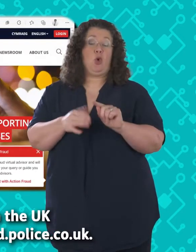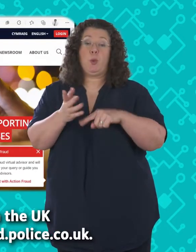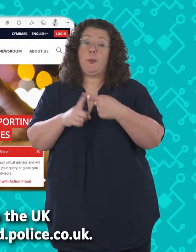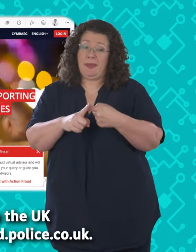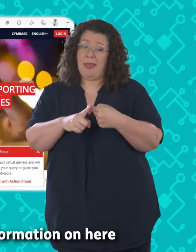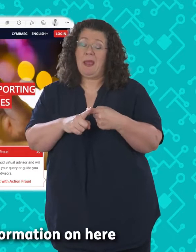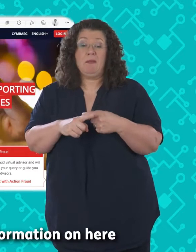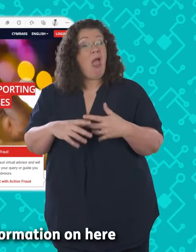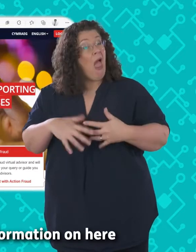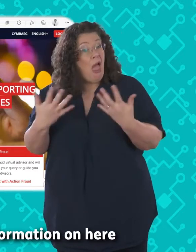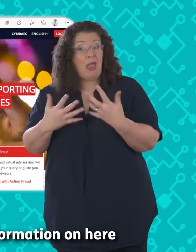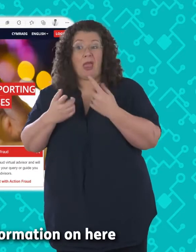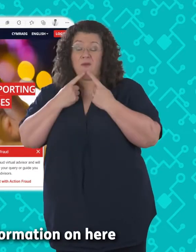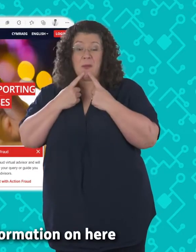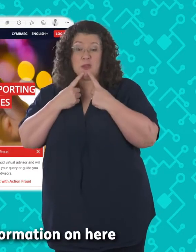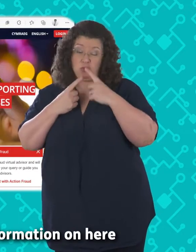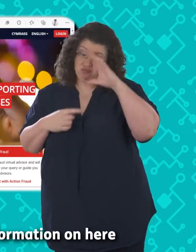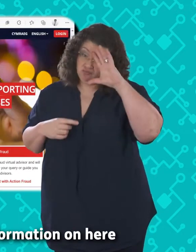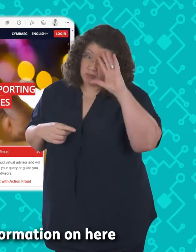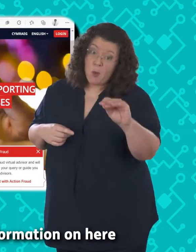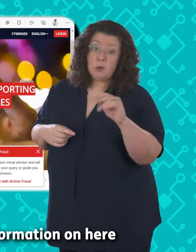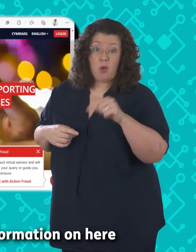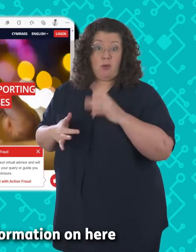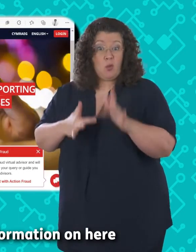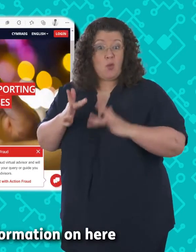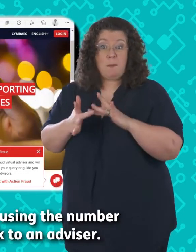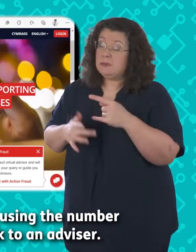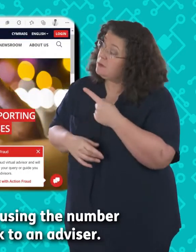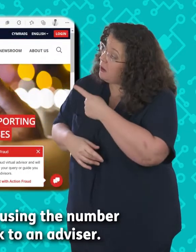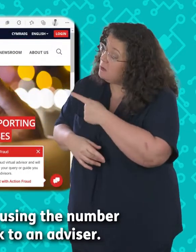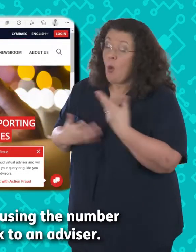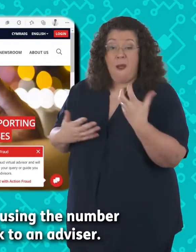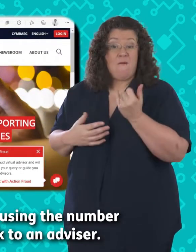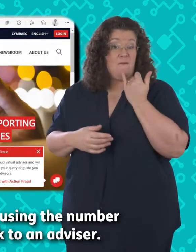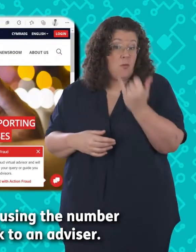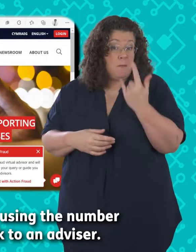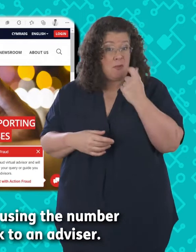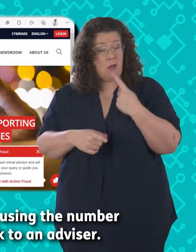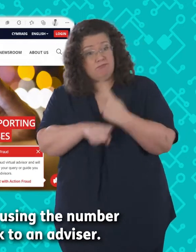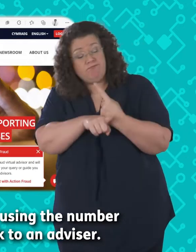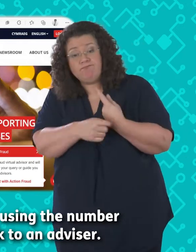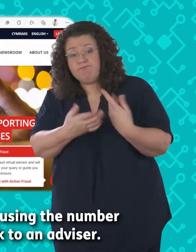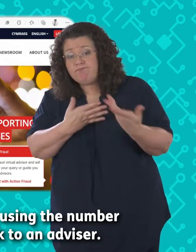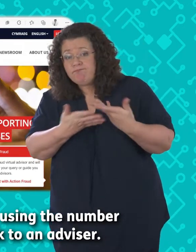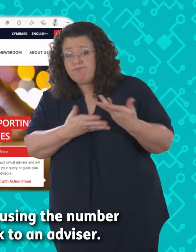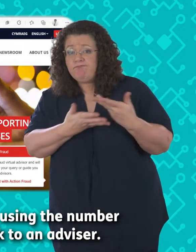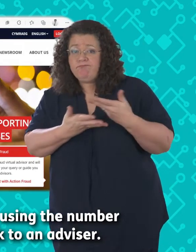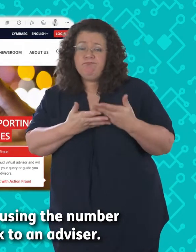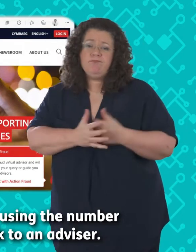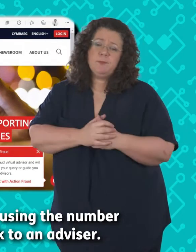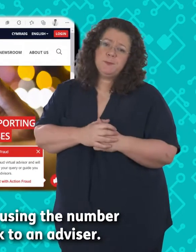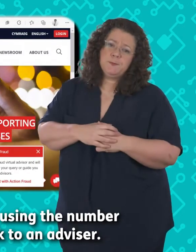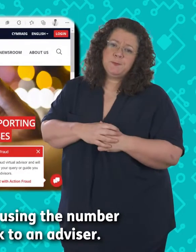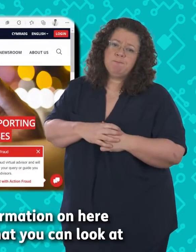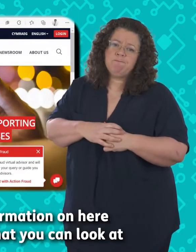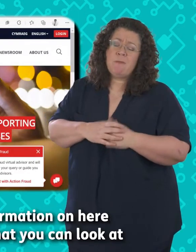actionfraud.police.uk. You can report any information on here, or you could call them using the number if you want to speak to an